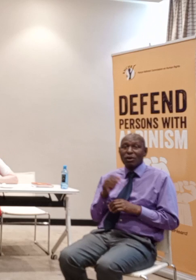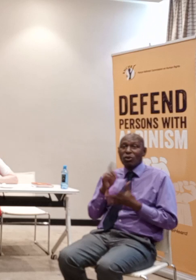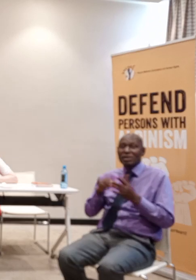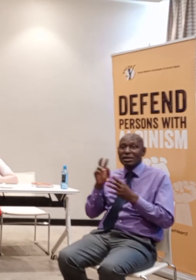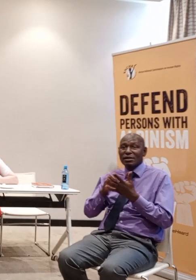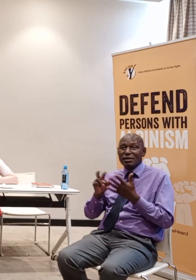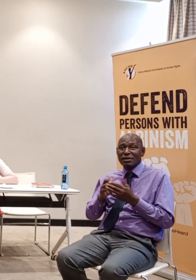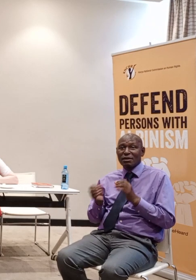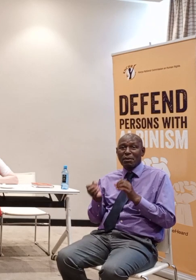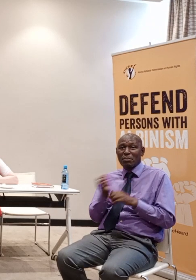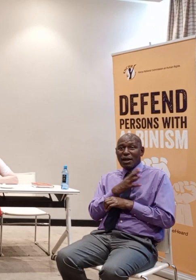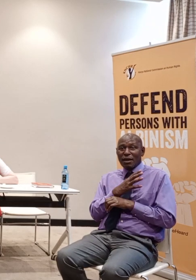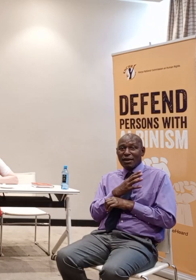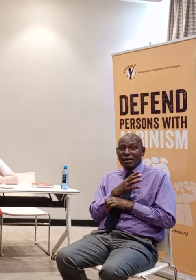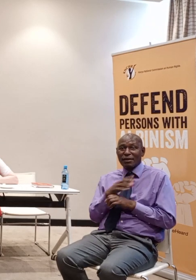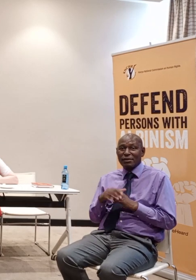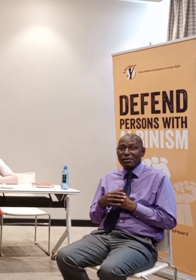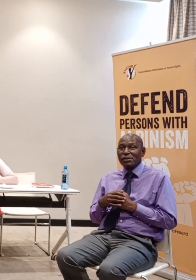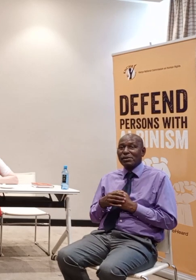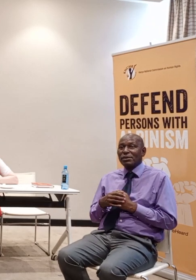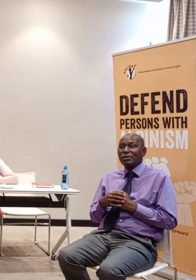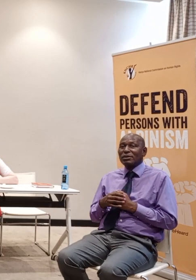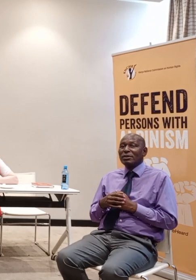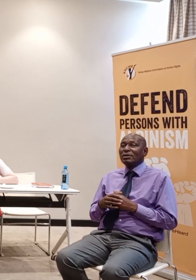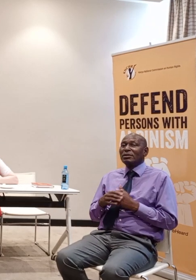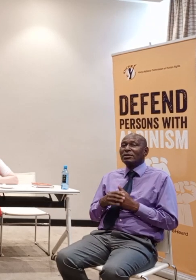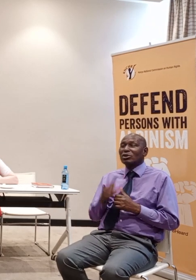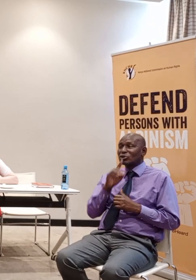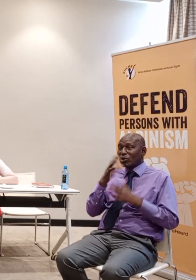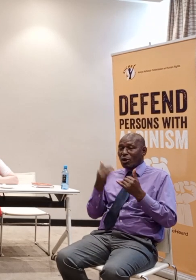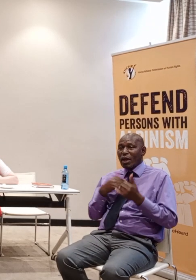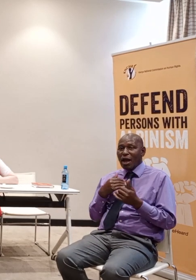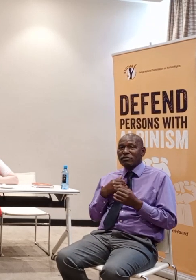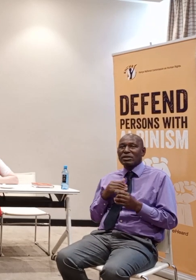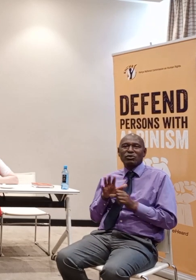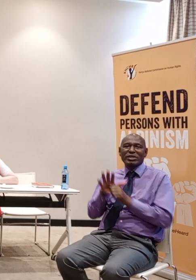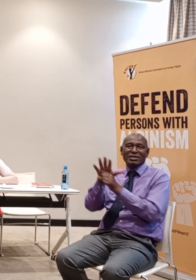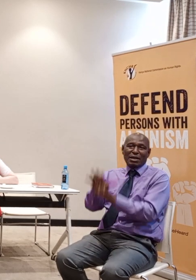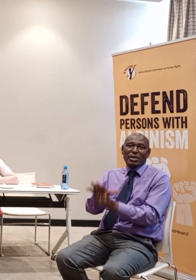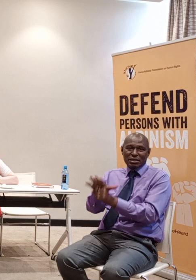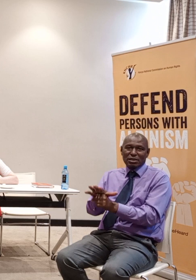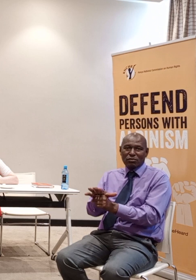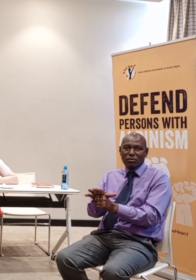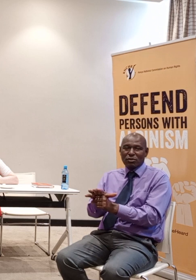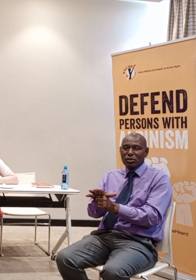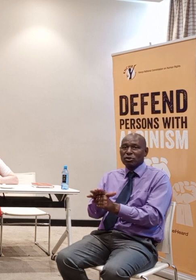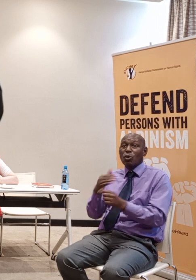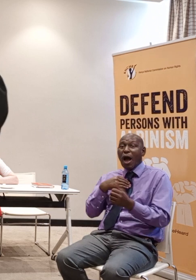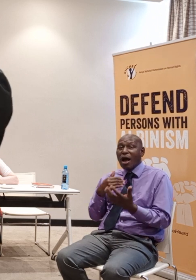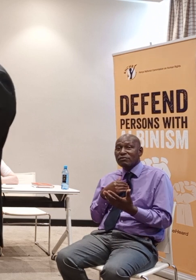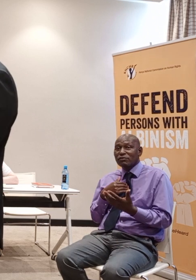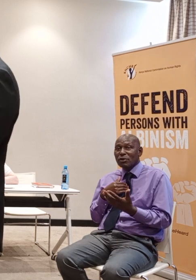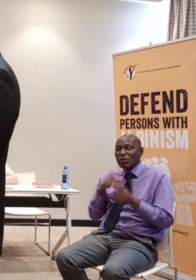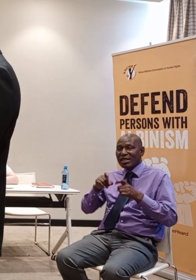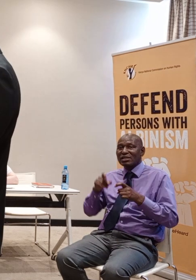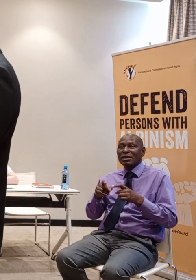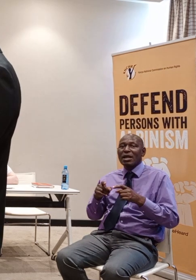albinism, and with continued attacks, threats, and stigma, there is need to establish effective complaints